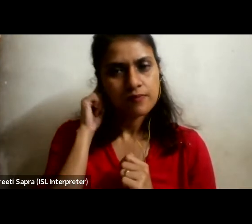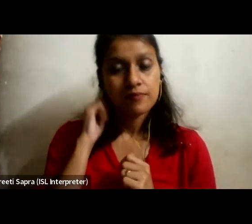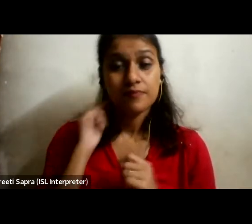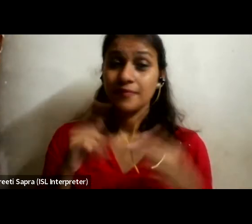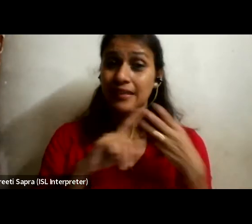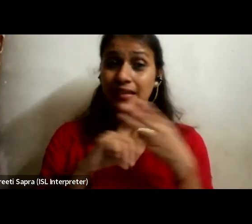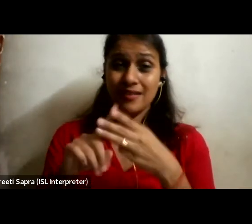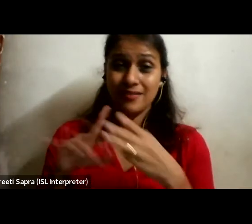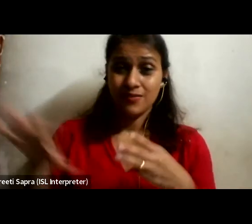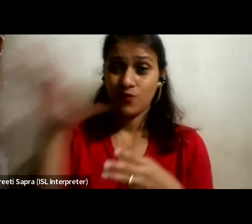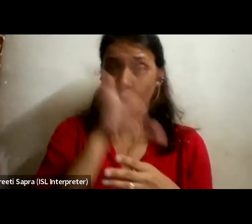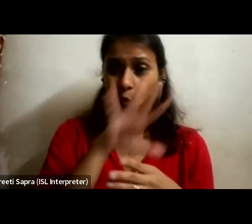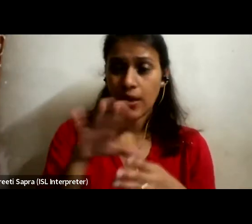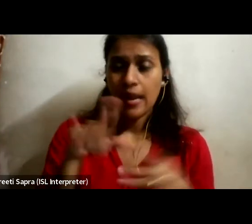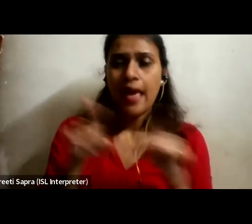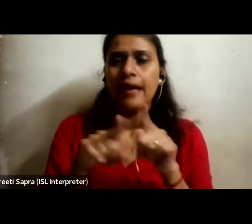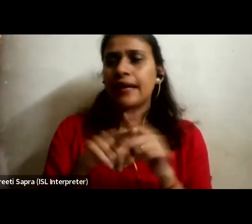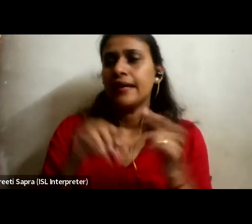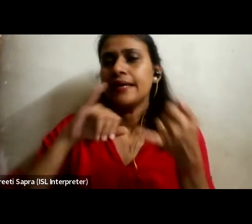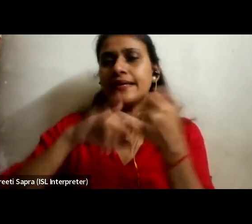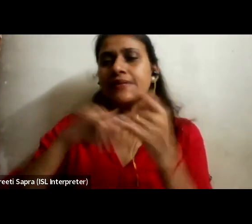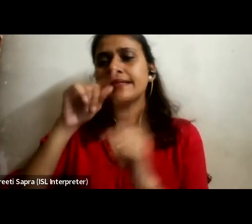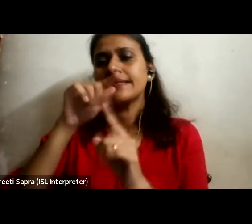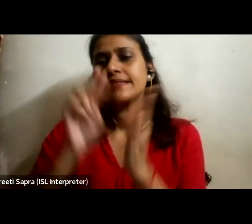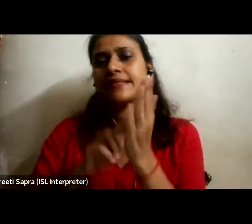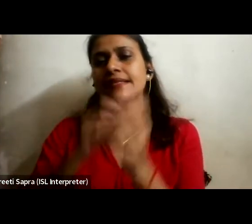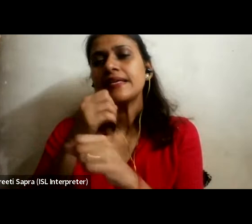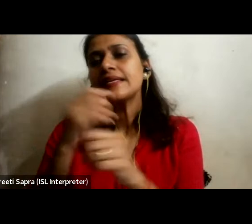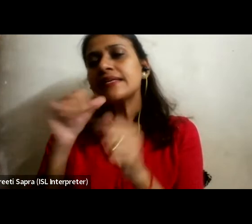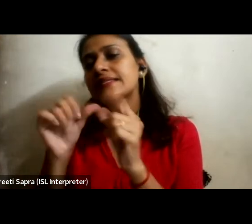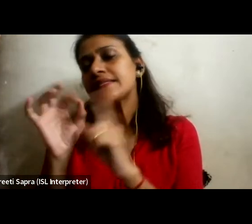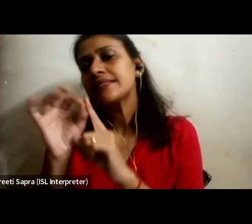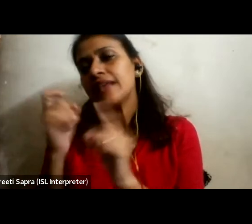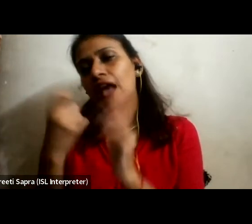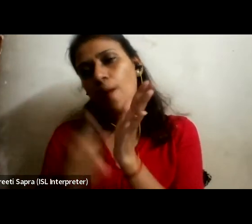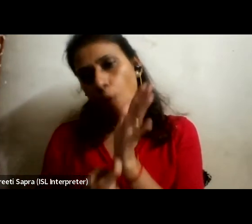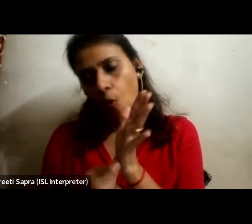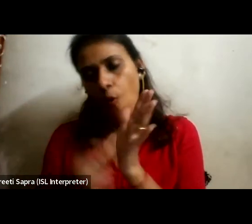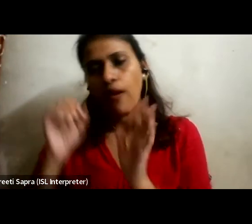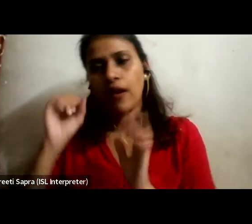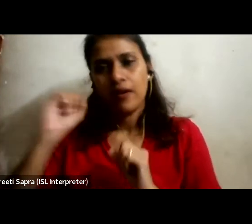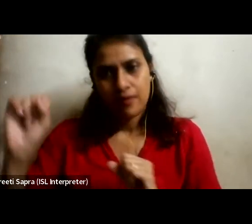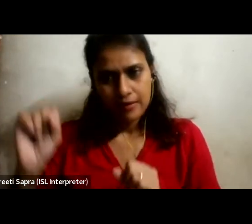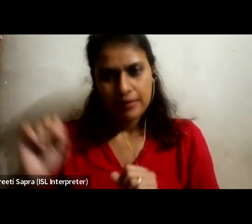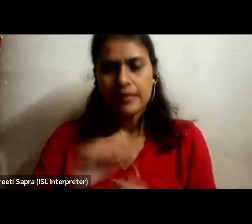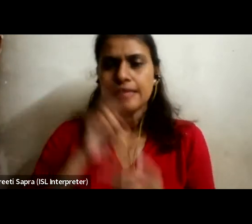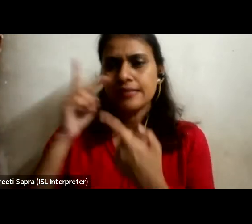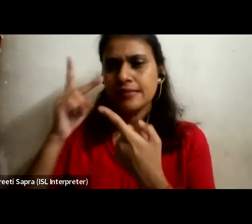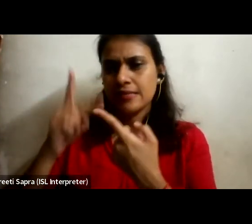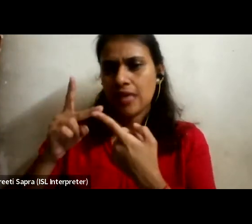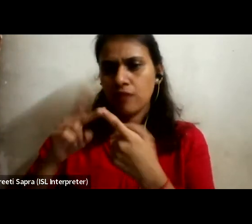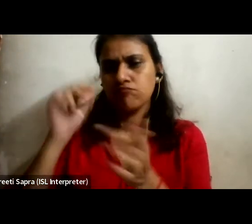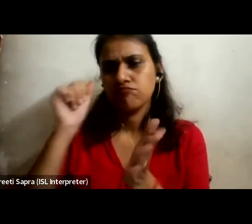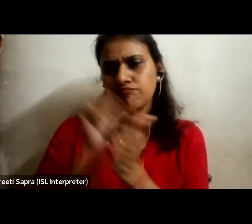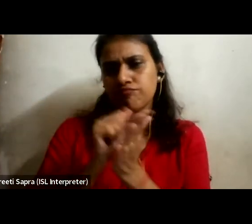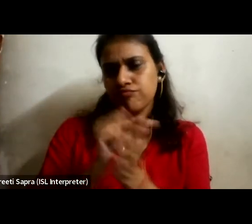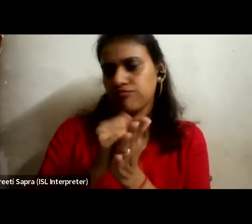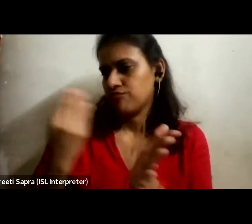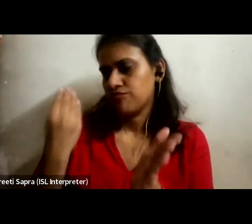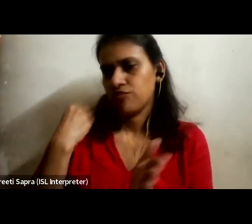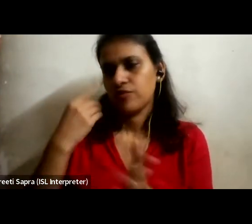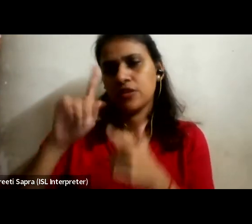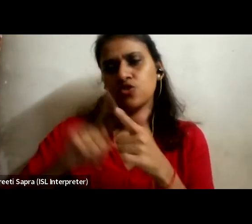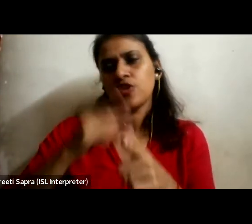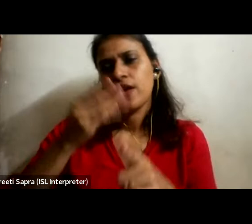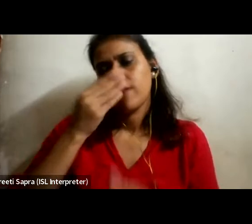world, Singapore had the Model AI Governance Framework. So the second edition came out in January 2020.